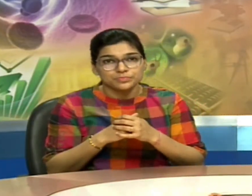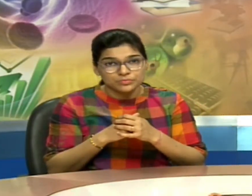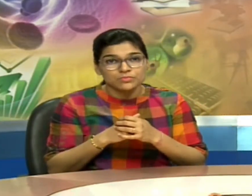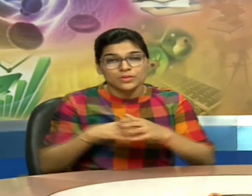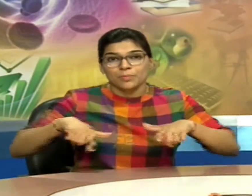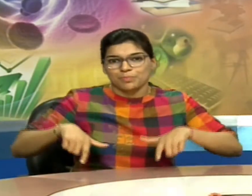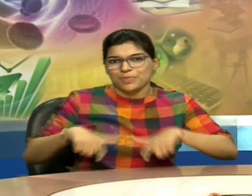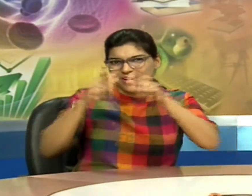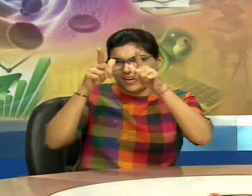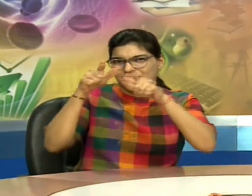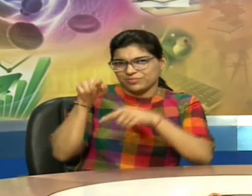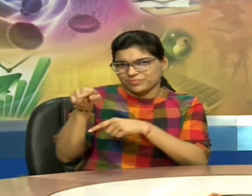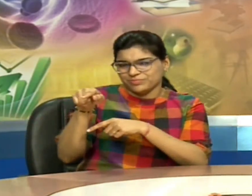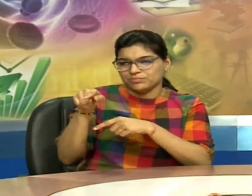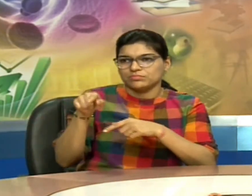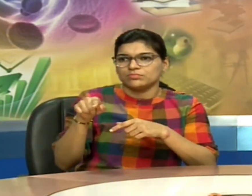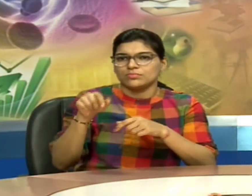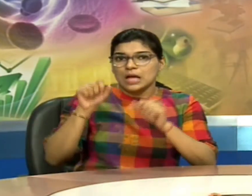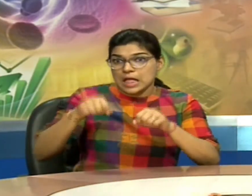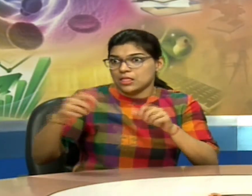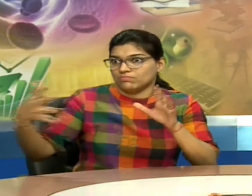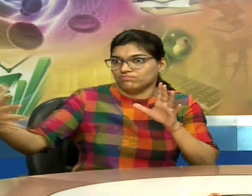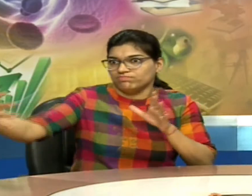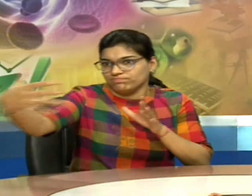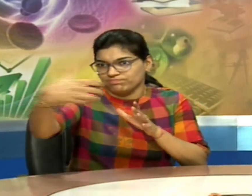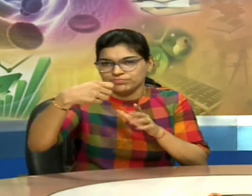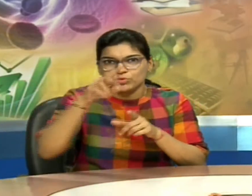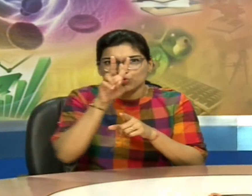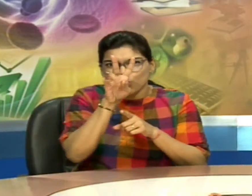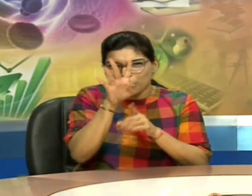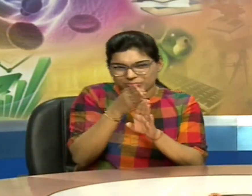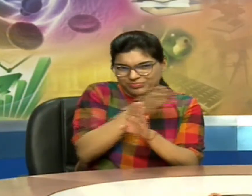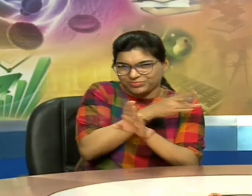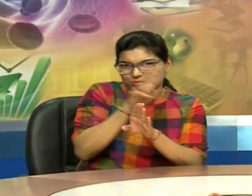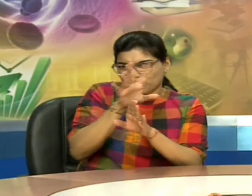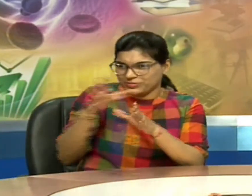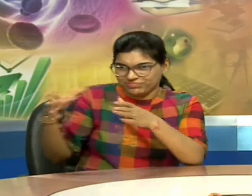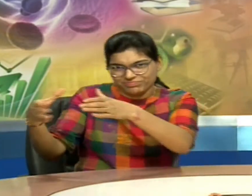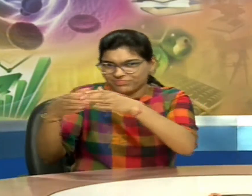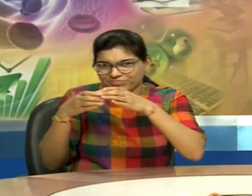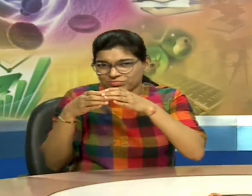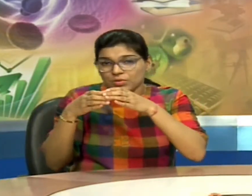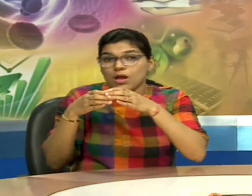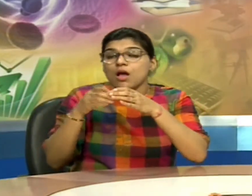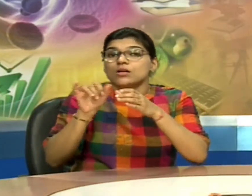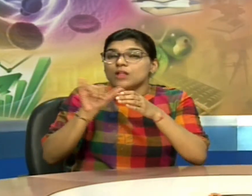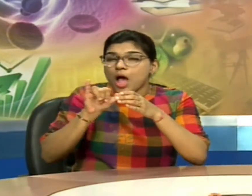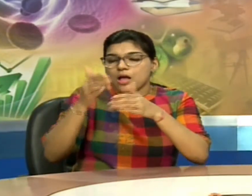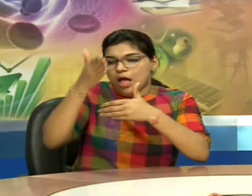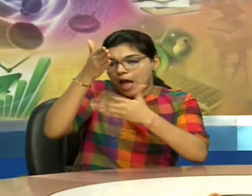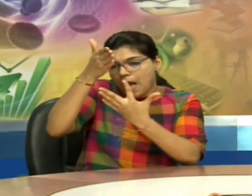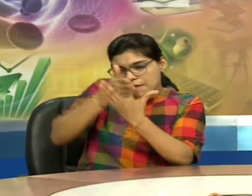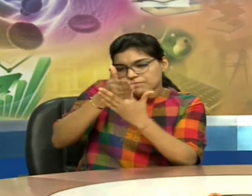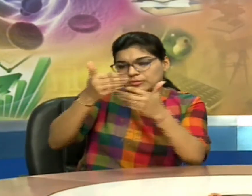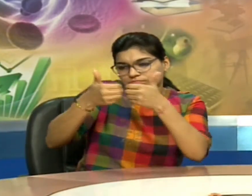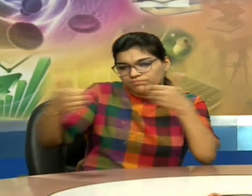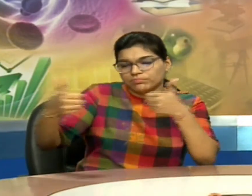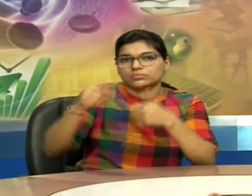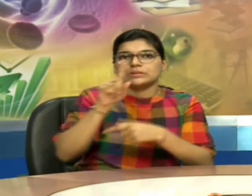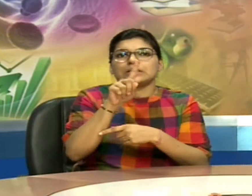about trees. How many trees? Like we discussed, 24 trees, if they are cut